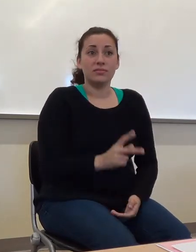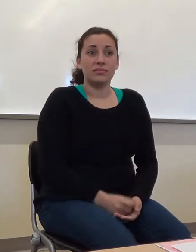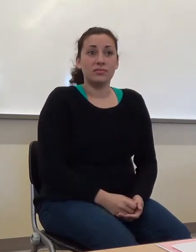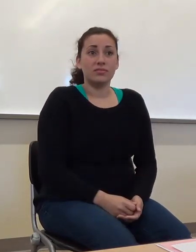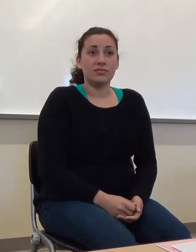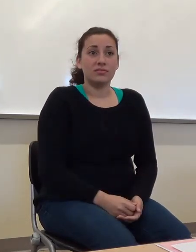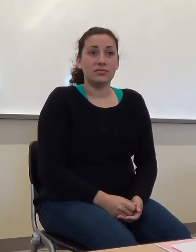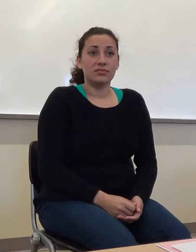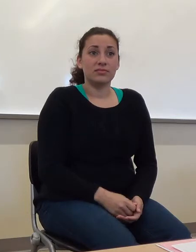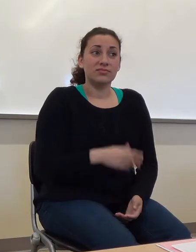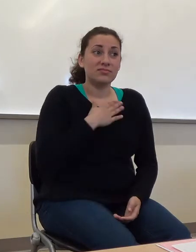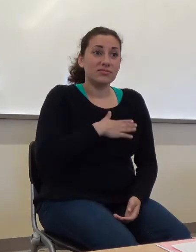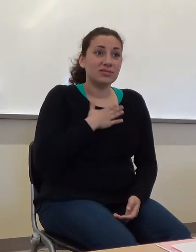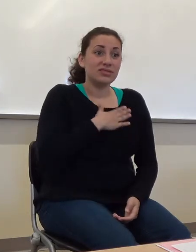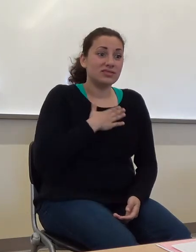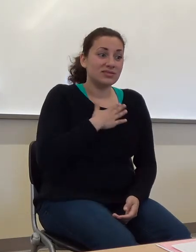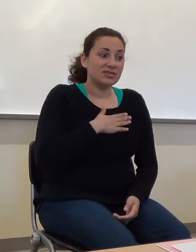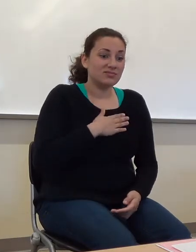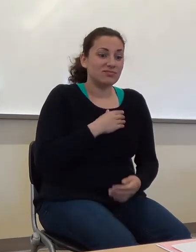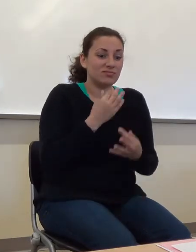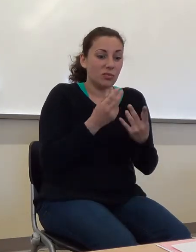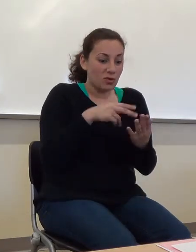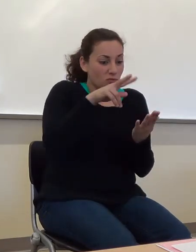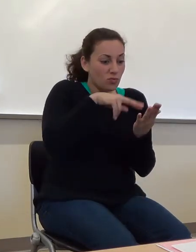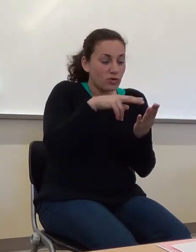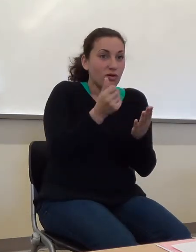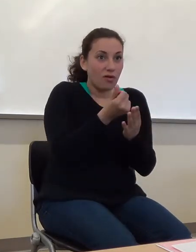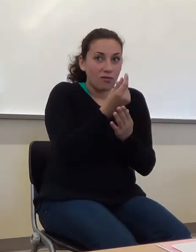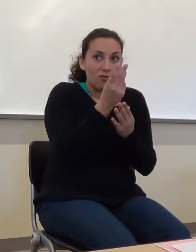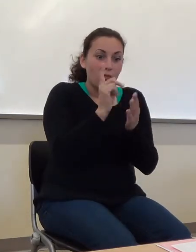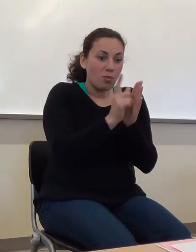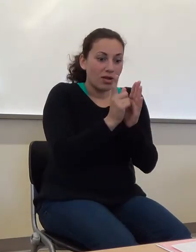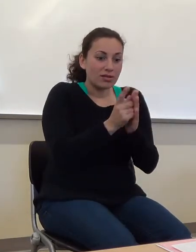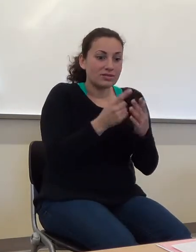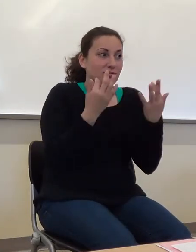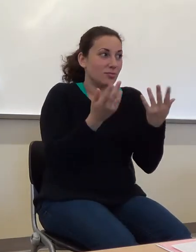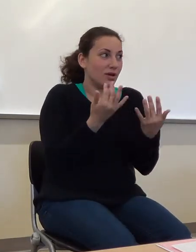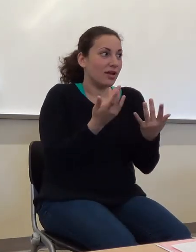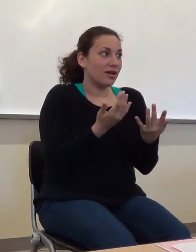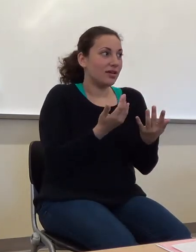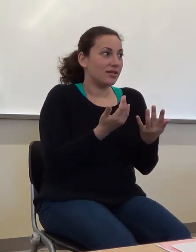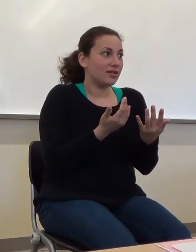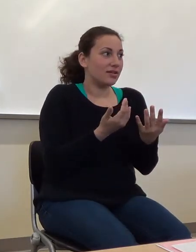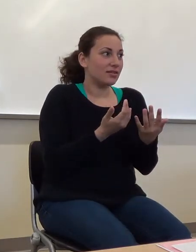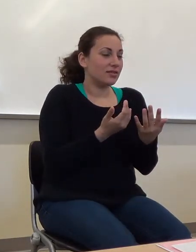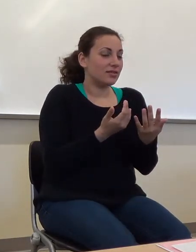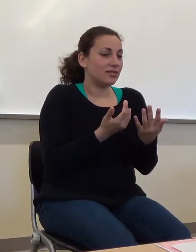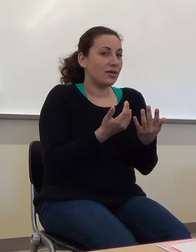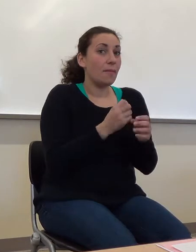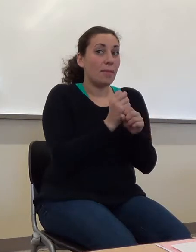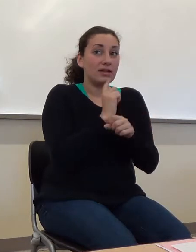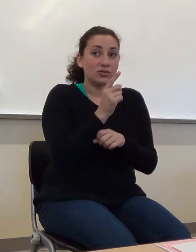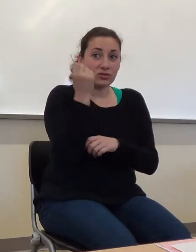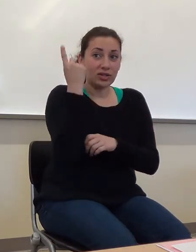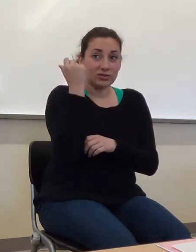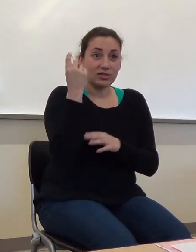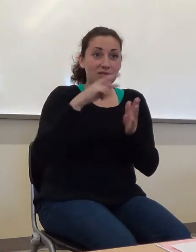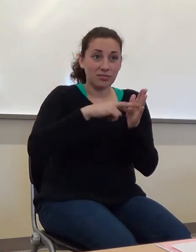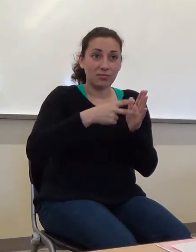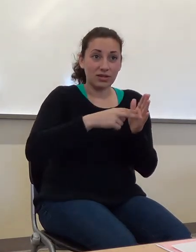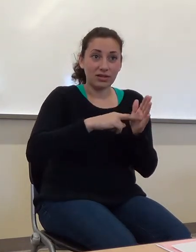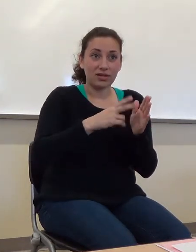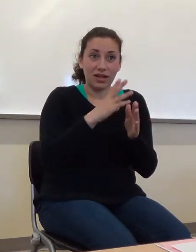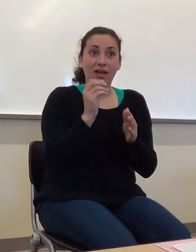sure, take a few minutes to double check that what you write down here can